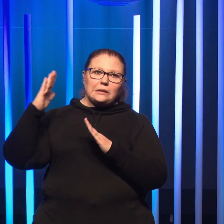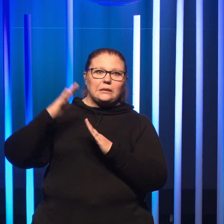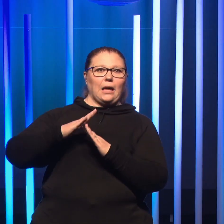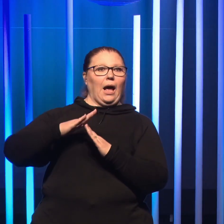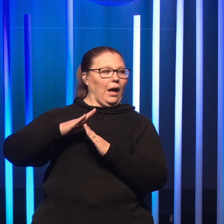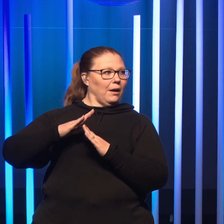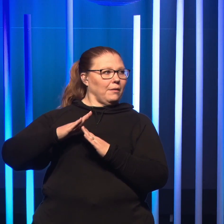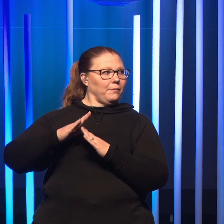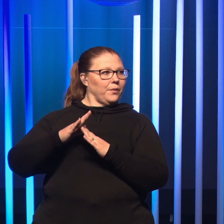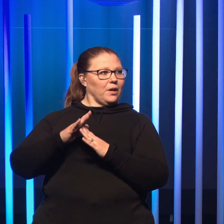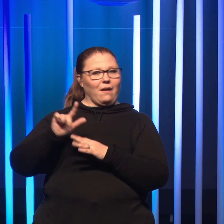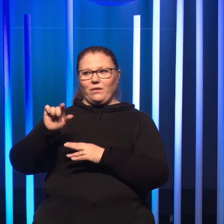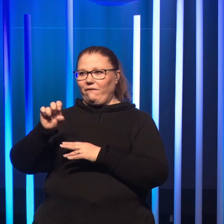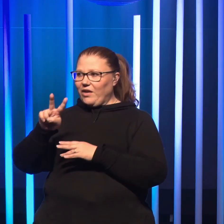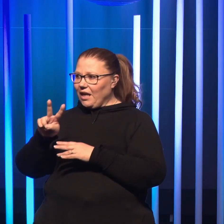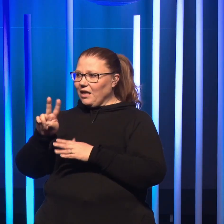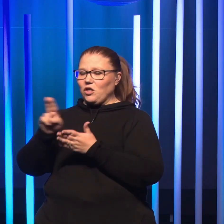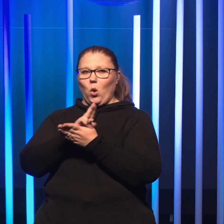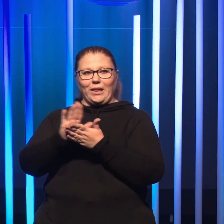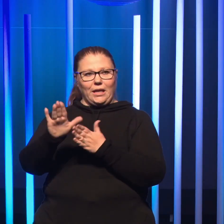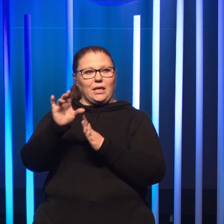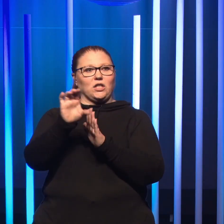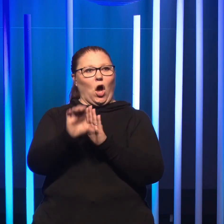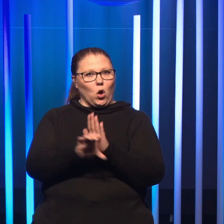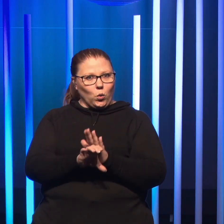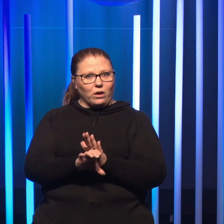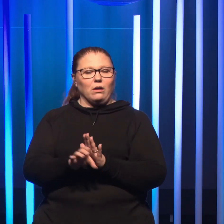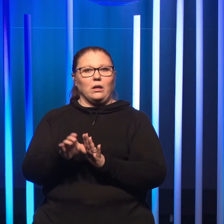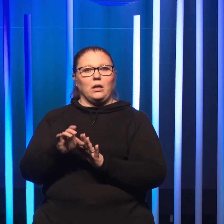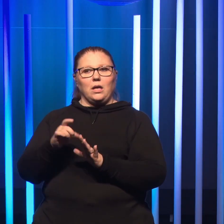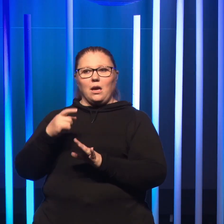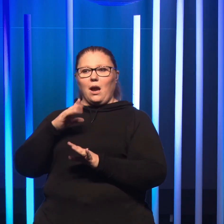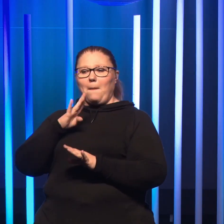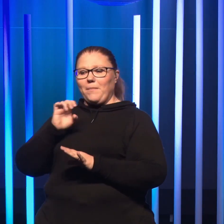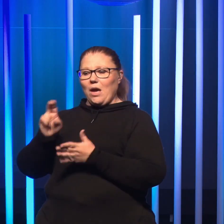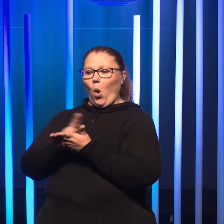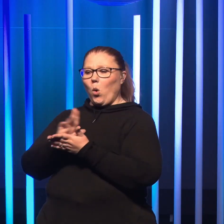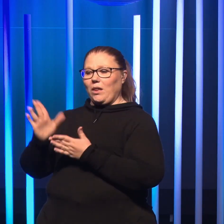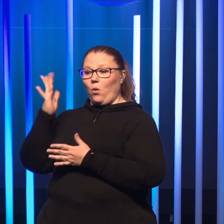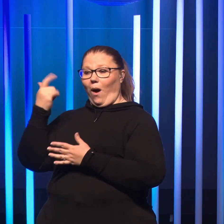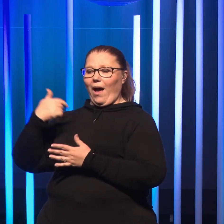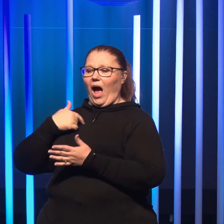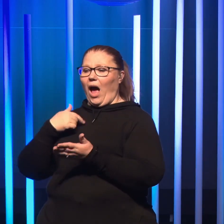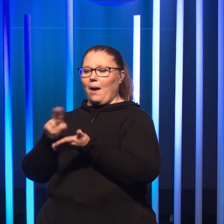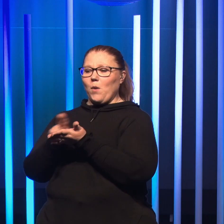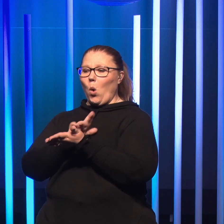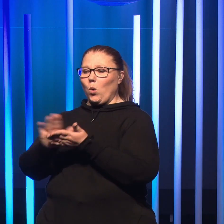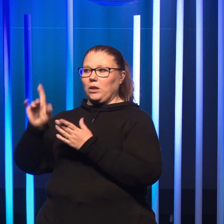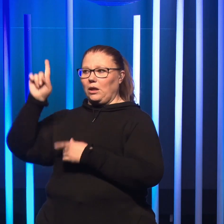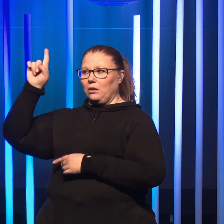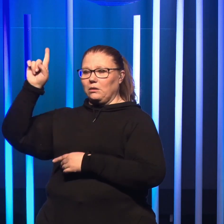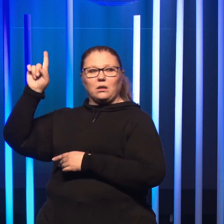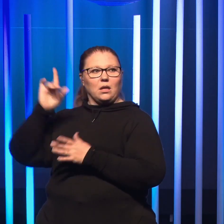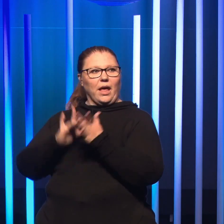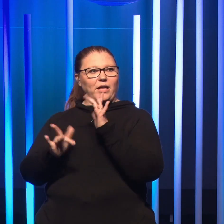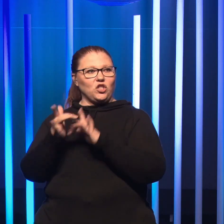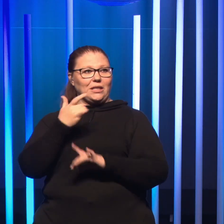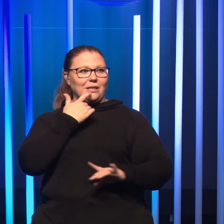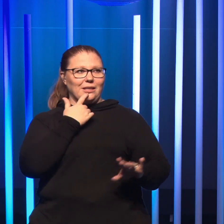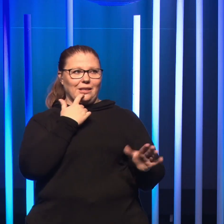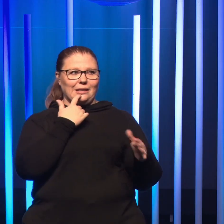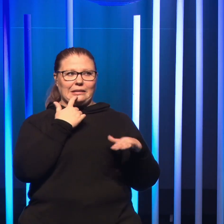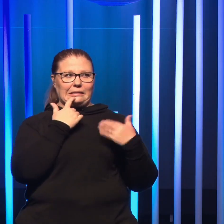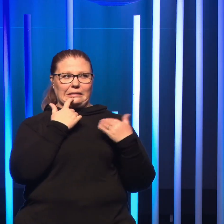code says, be holy, for I, the Lord your God, am holy. And Jesus comes along and says,